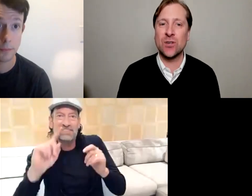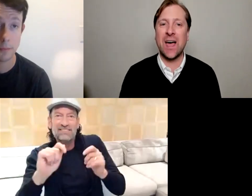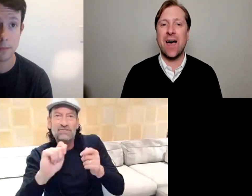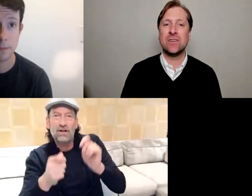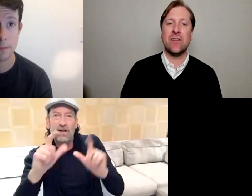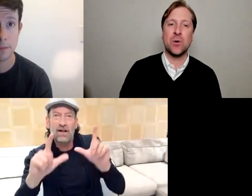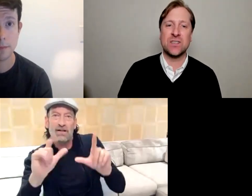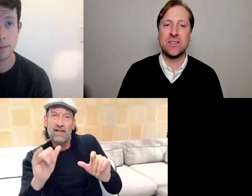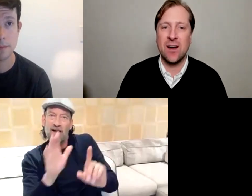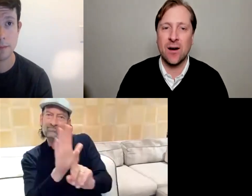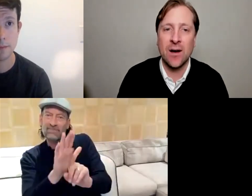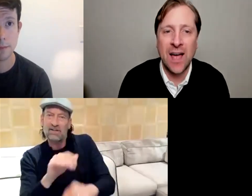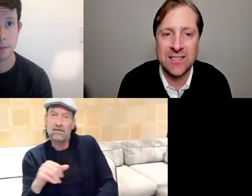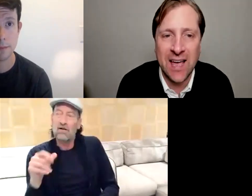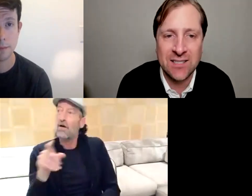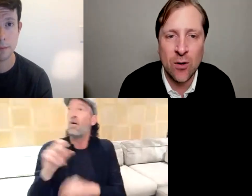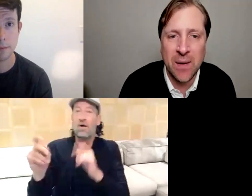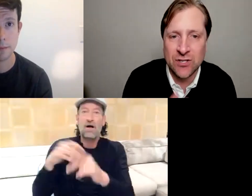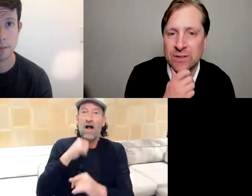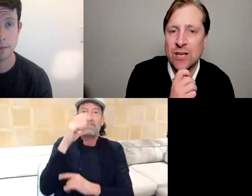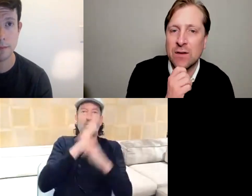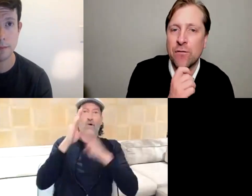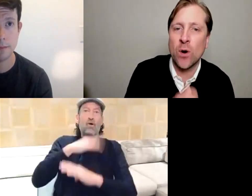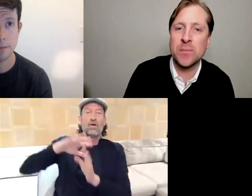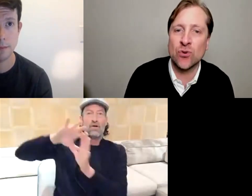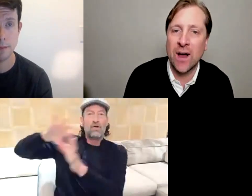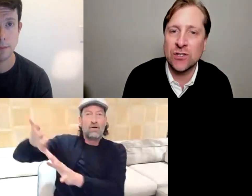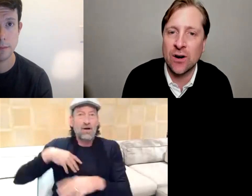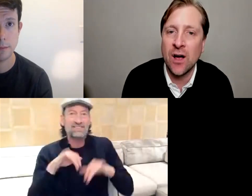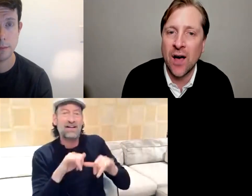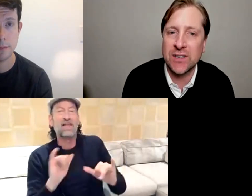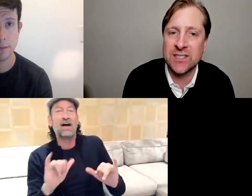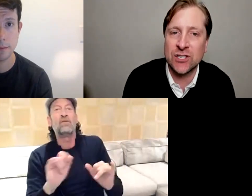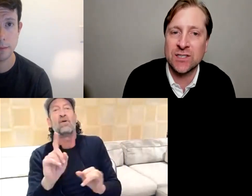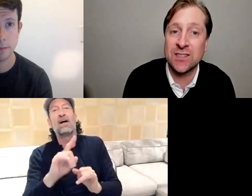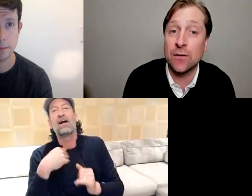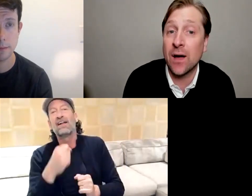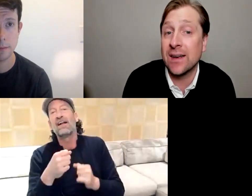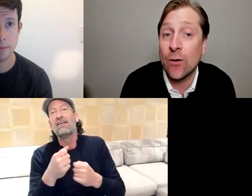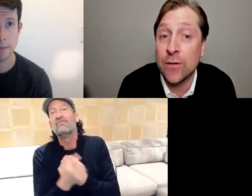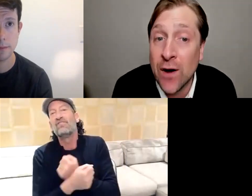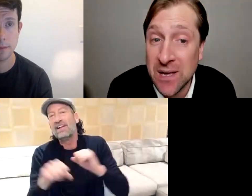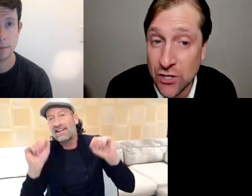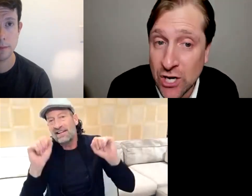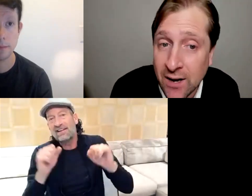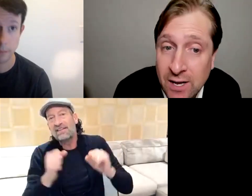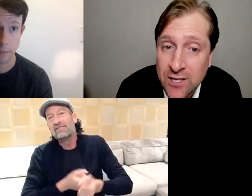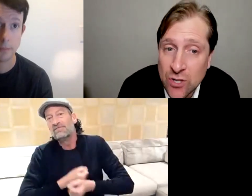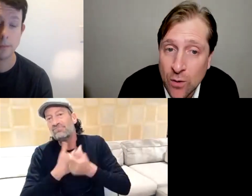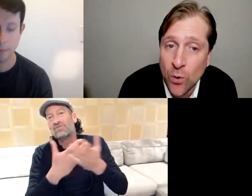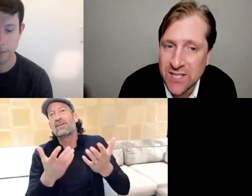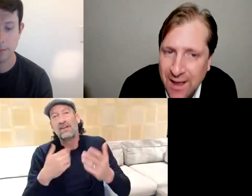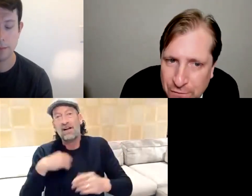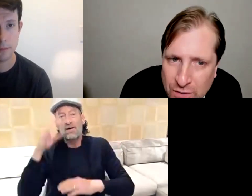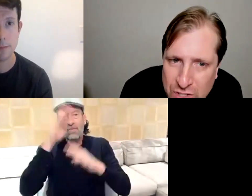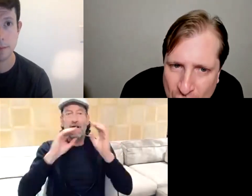And so to have a deaf person there as the ASL master, they could inform the director on the decisions and how they're framing the shot. So